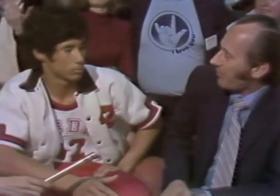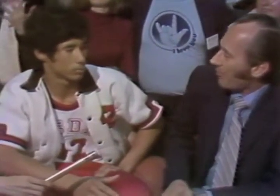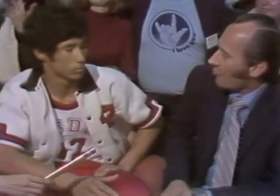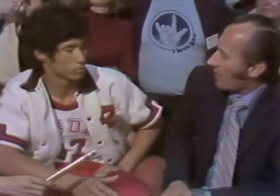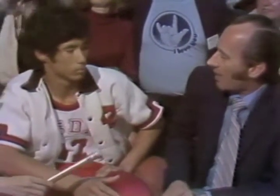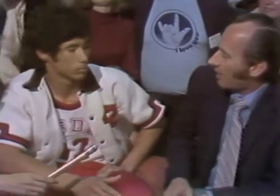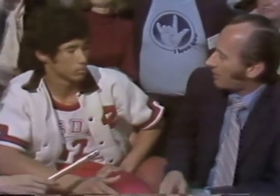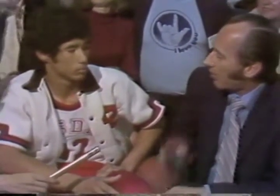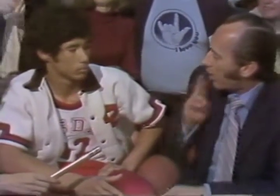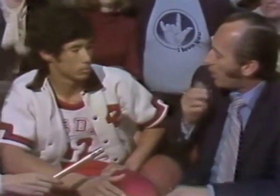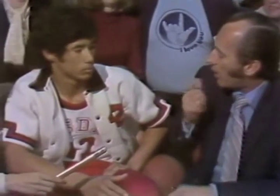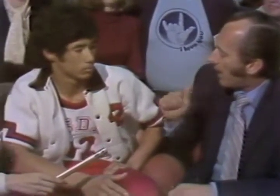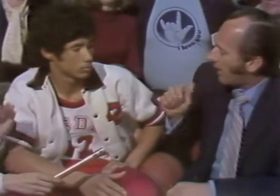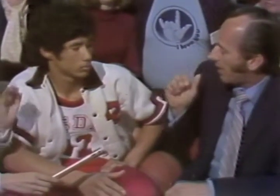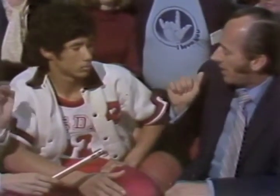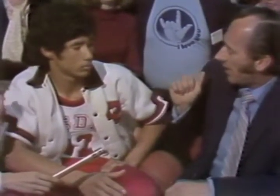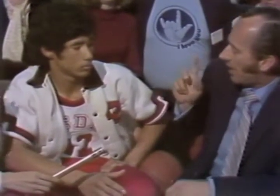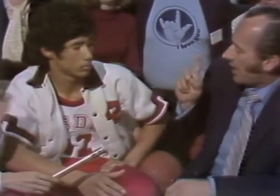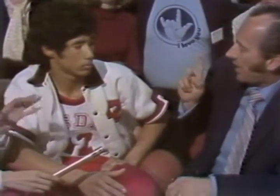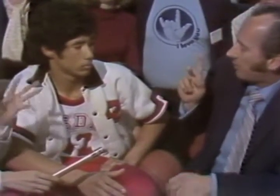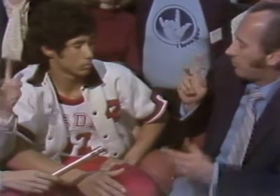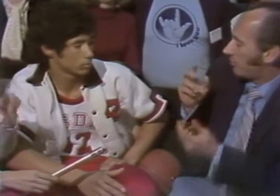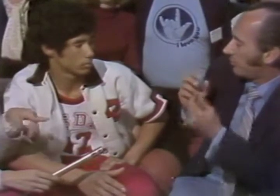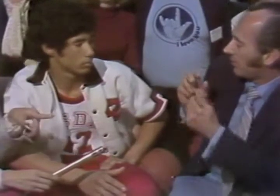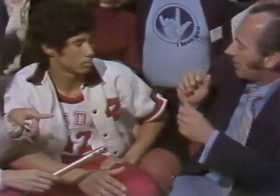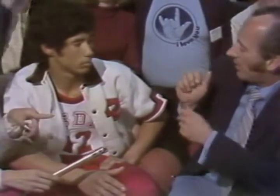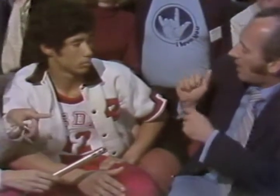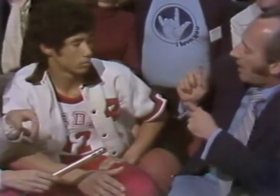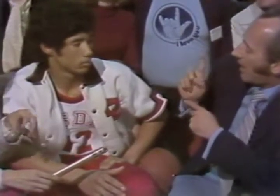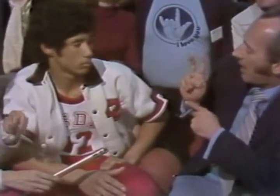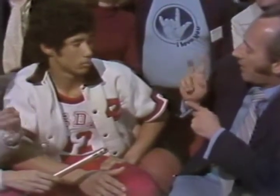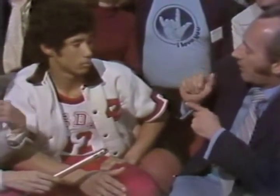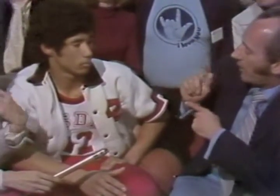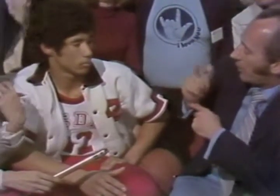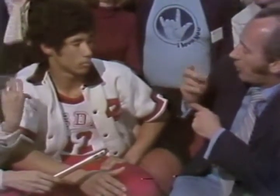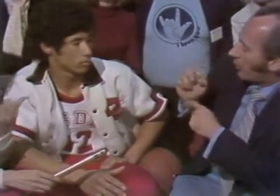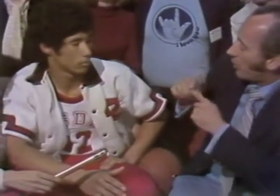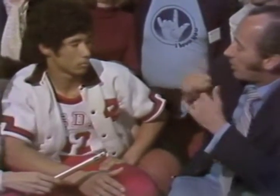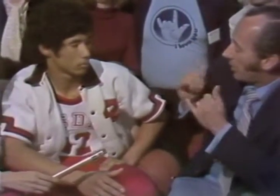Are there any advantages to being deaf and playing basketball? Do they have a better sense?